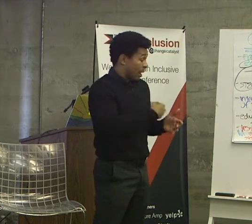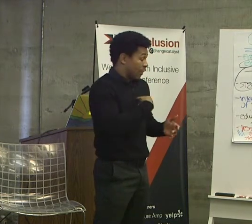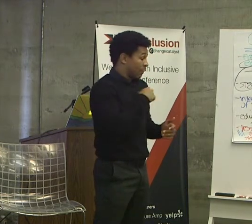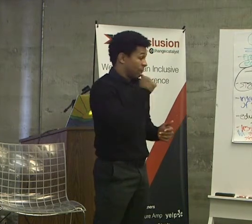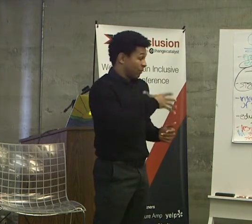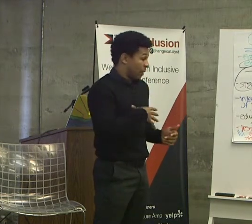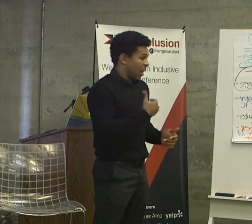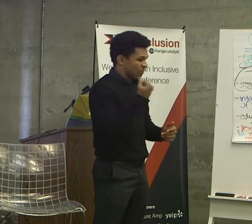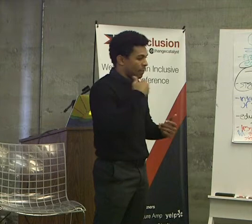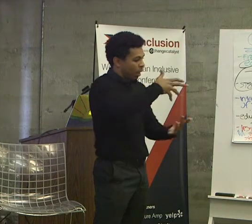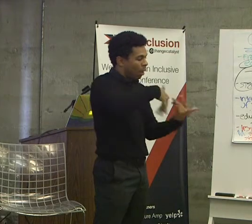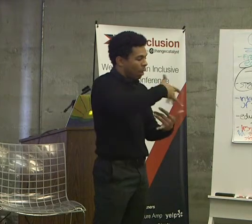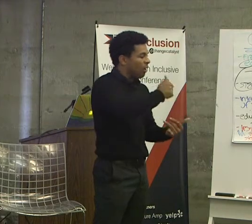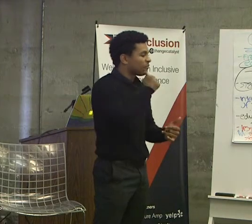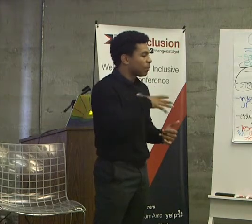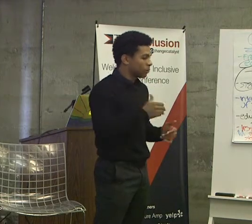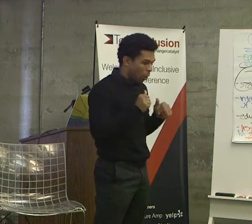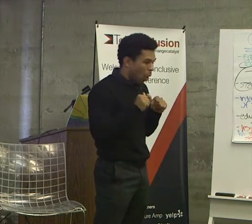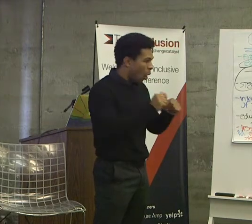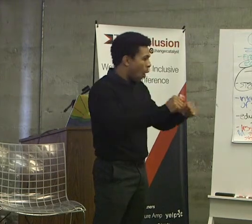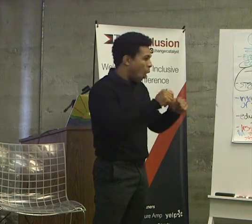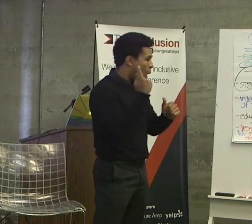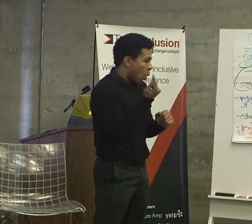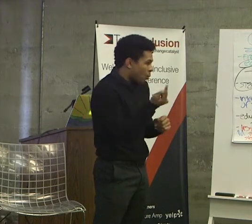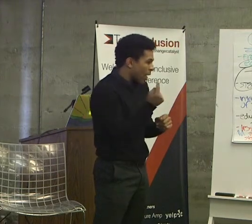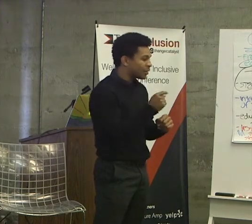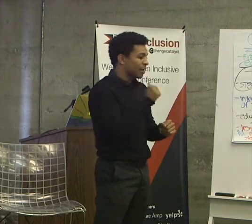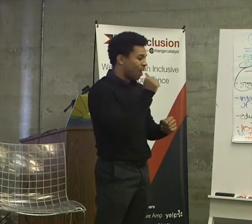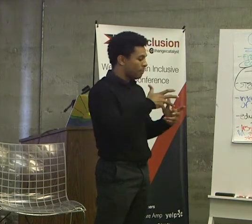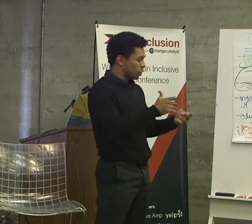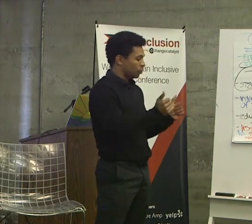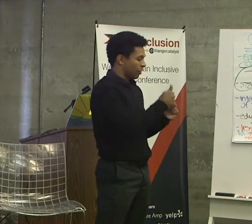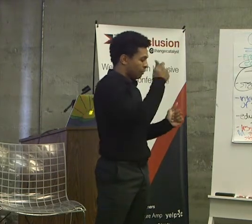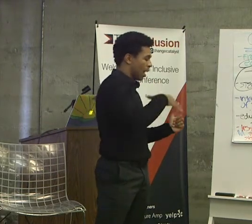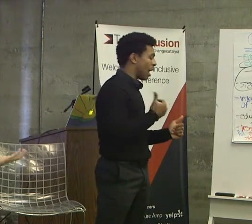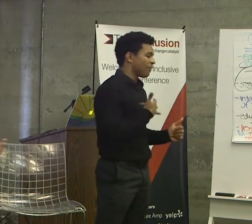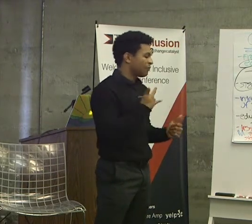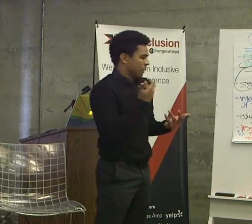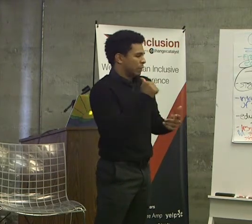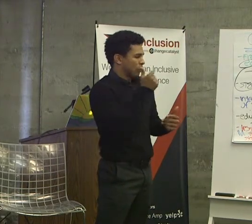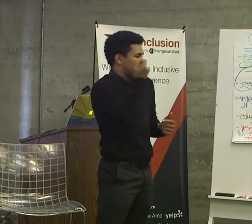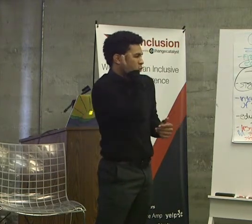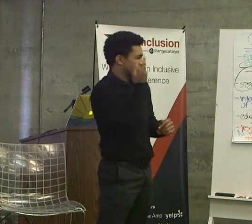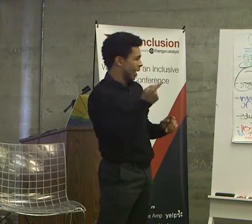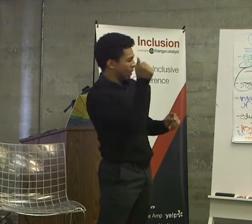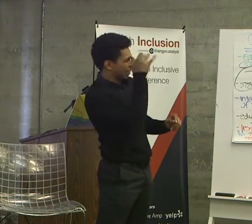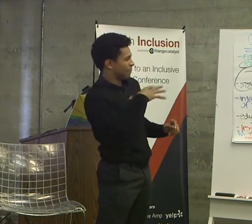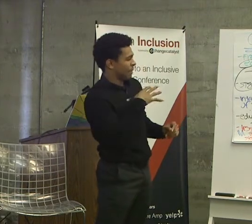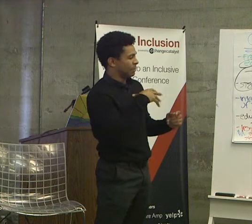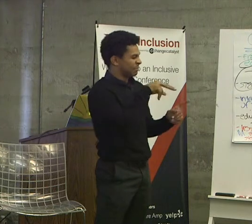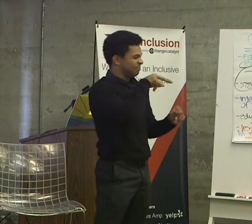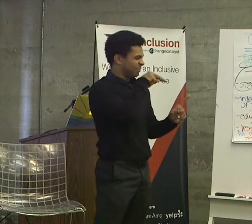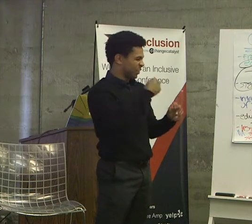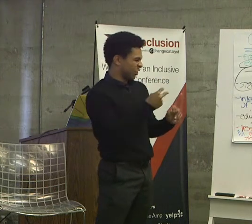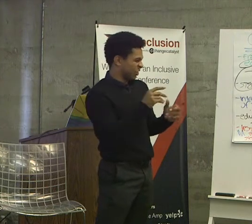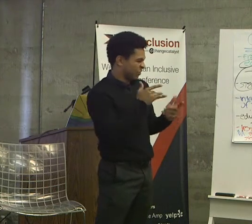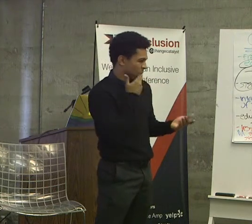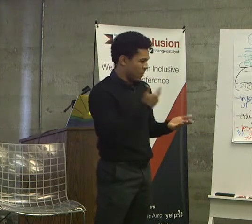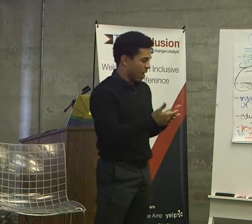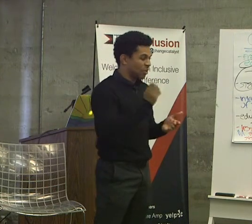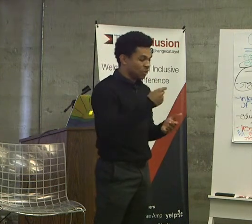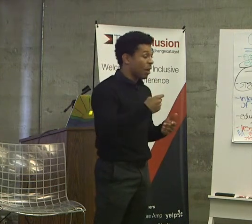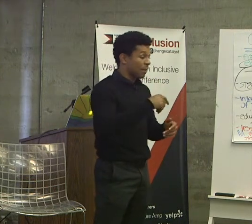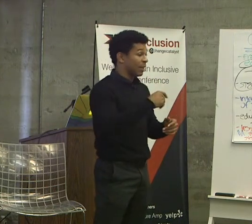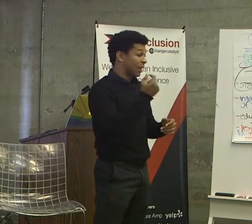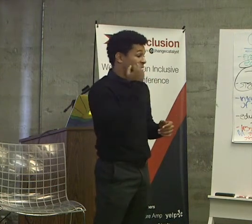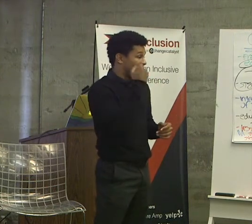I'm not actually spending a lot of time interacting with men. I don't know what that experience is like. So I put myself in a homogenous network. I already prefer